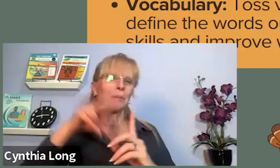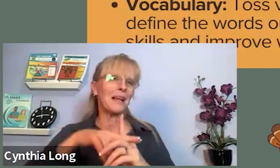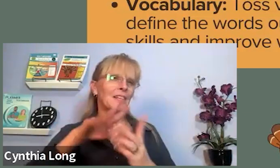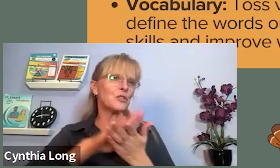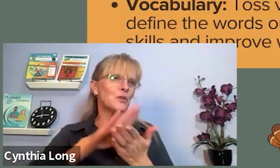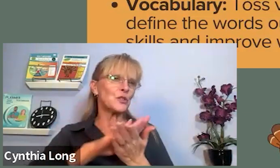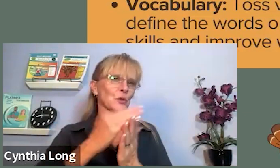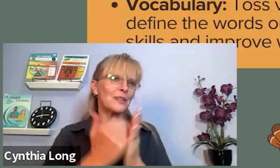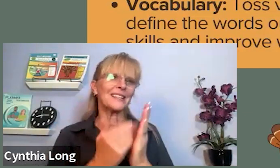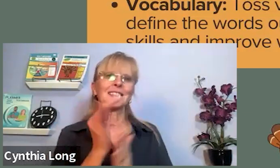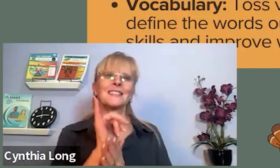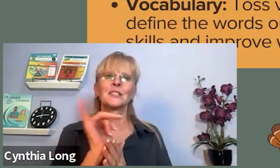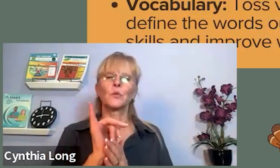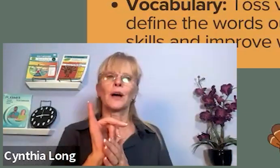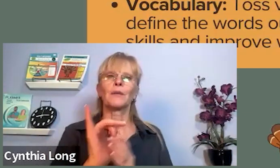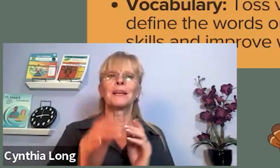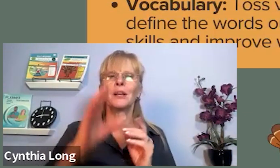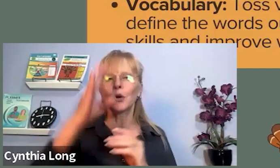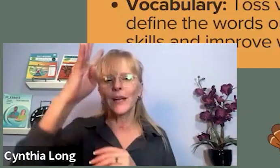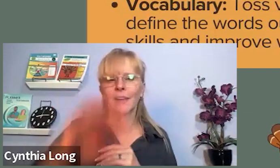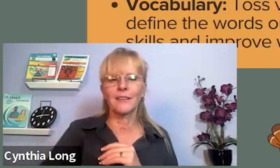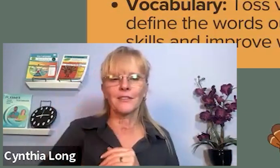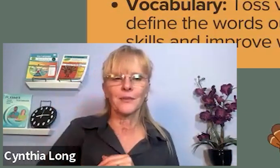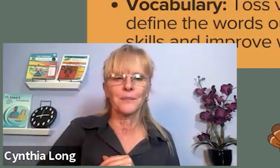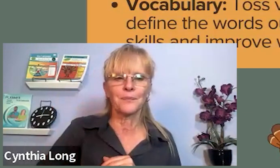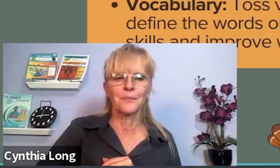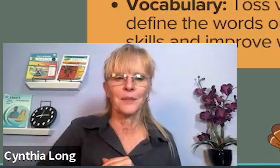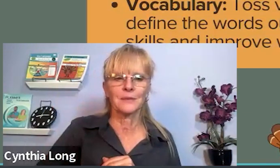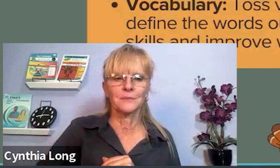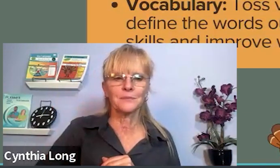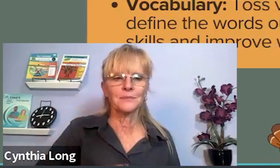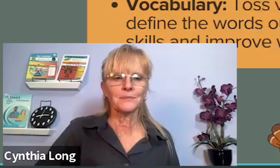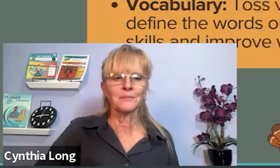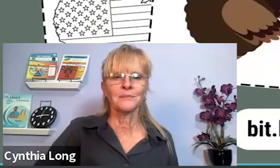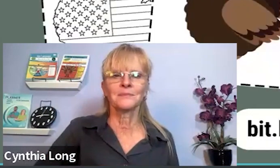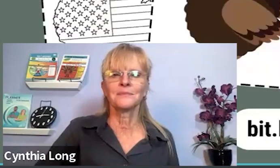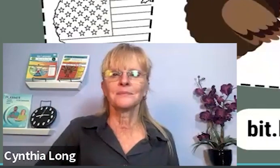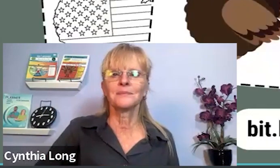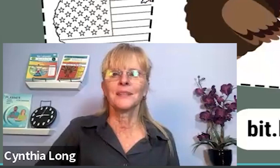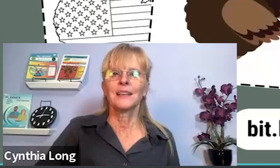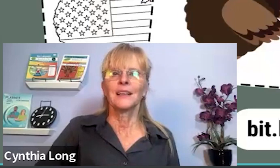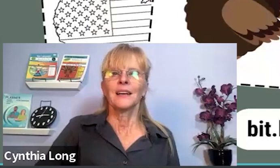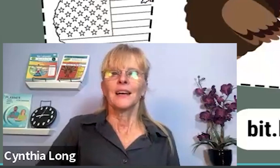how to apply it to the school lessons as well, being creative.